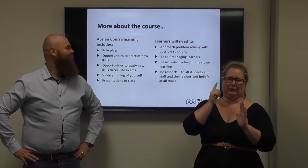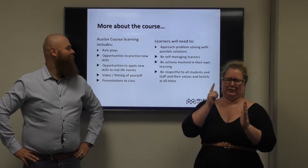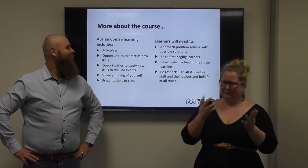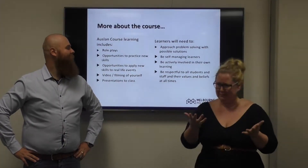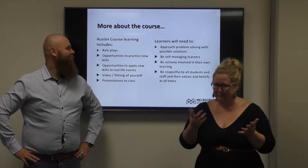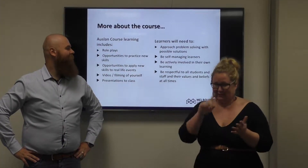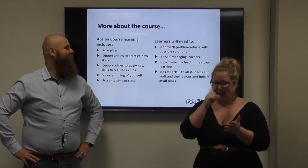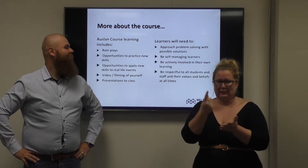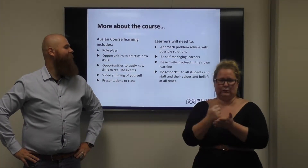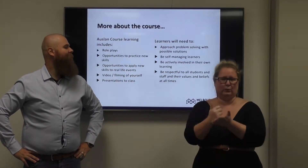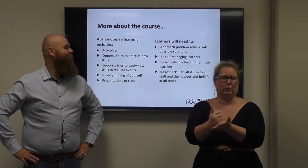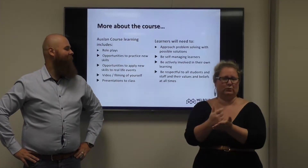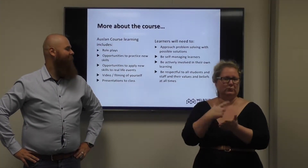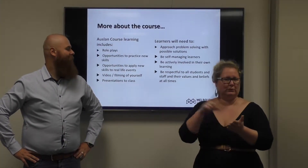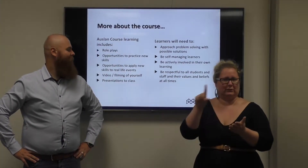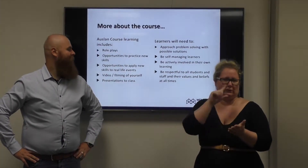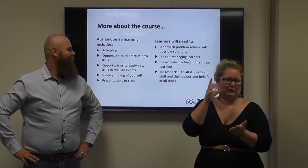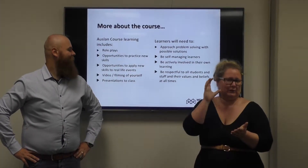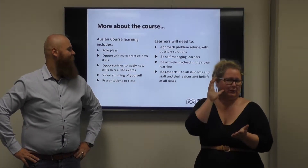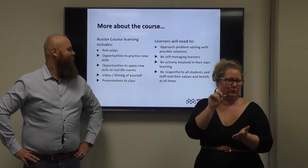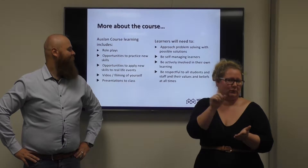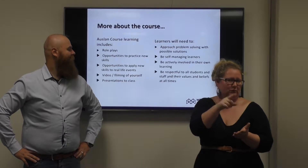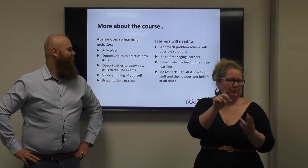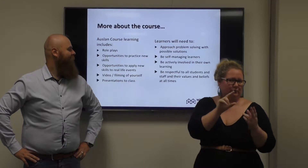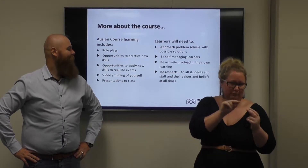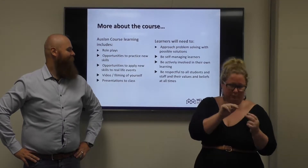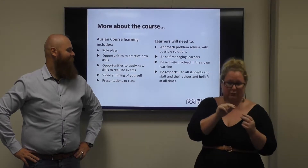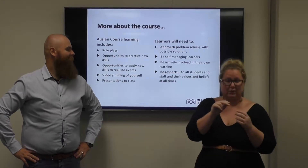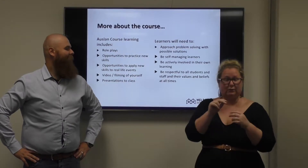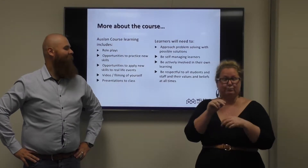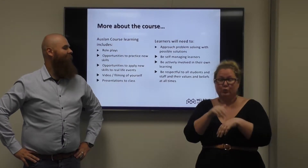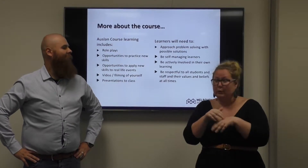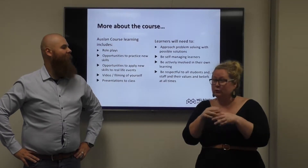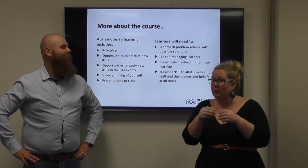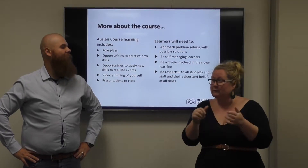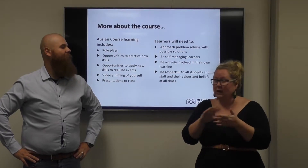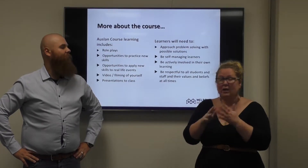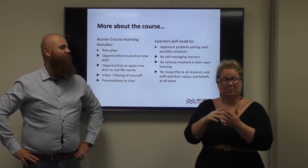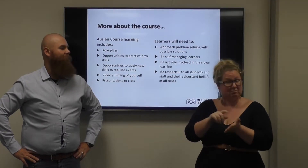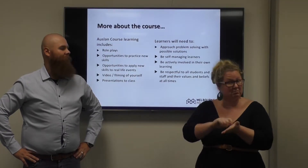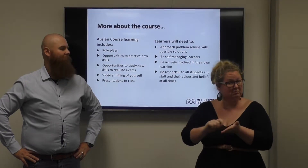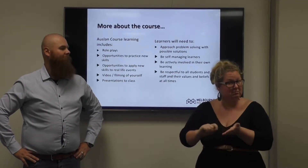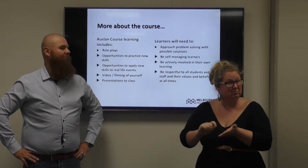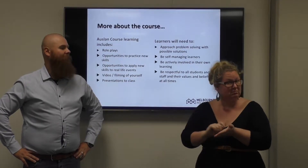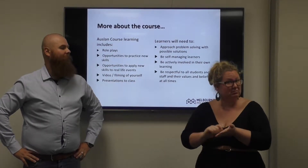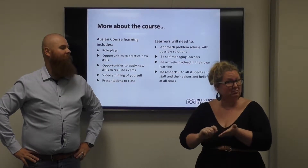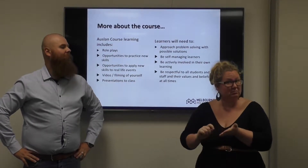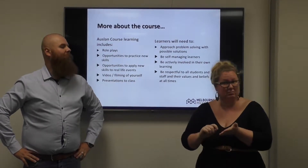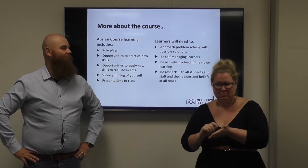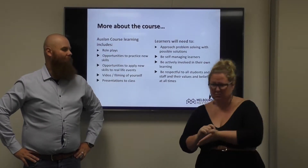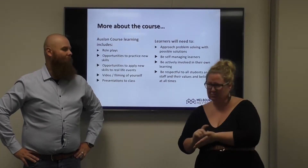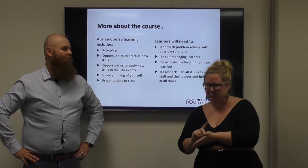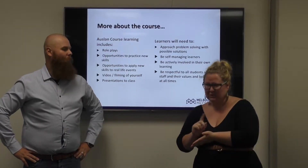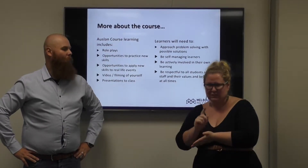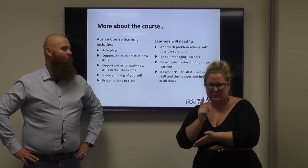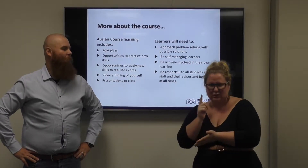Please don't chat amongst yourselves because your teacher, who is deaf, can't support you that way. If you have a problem, perhaps write it down.